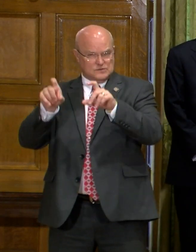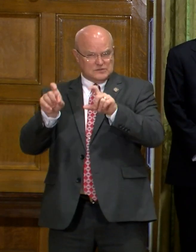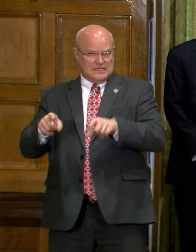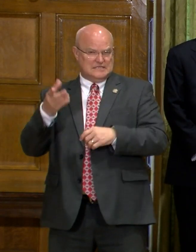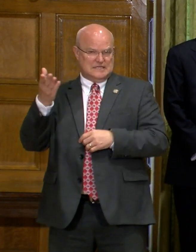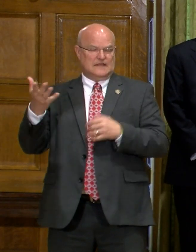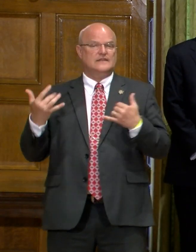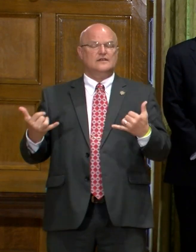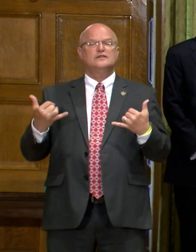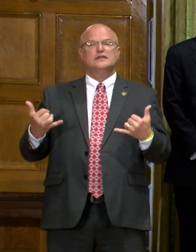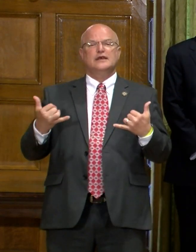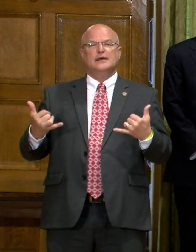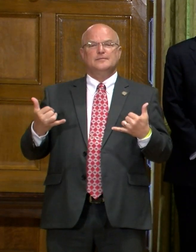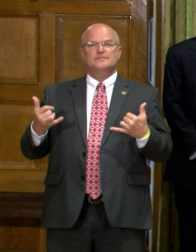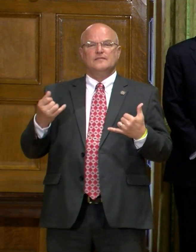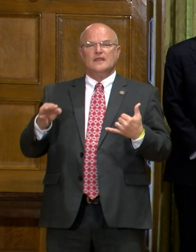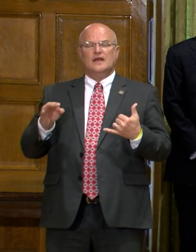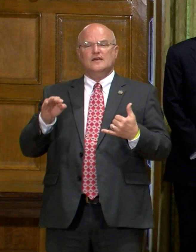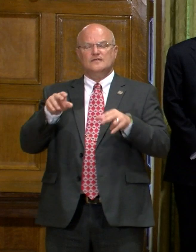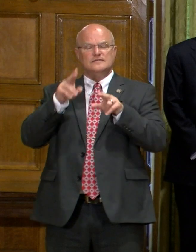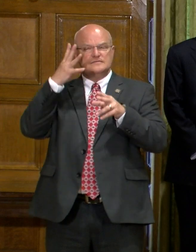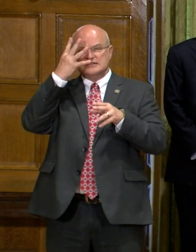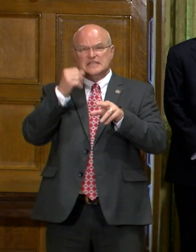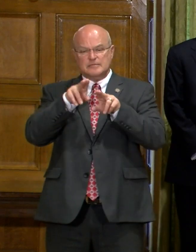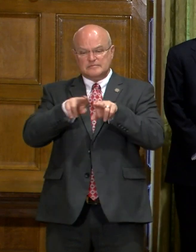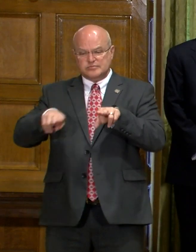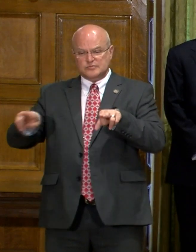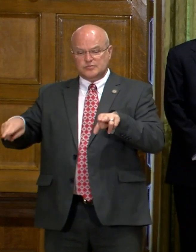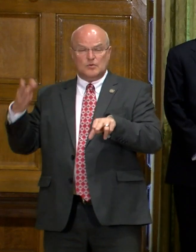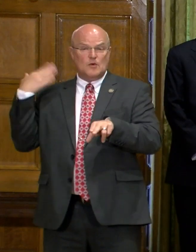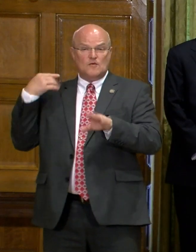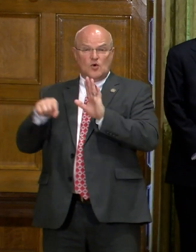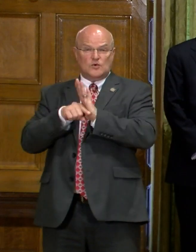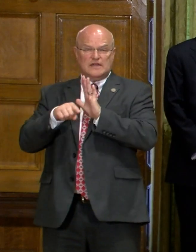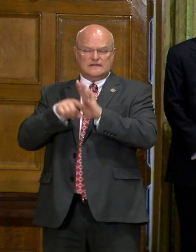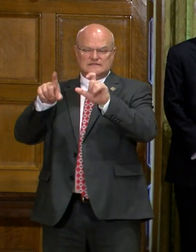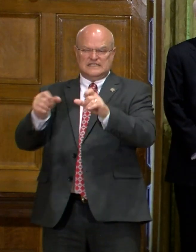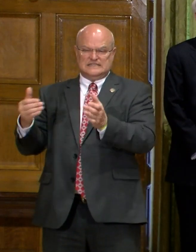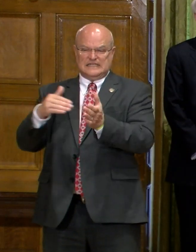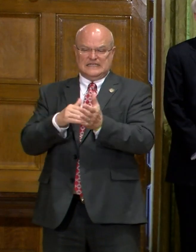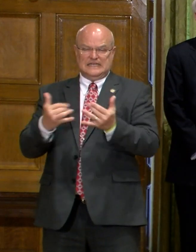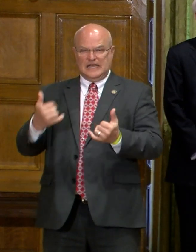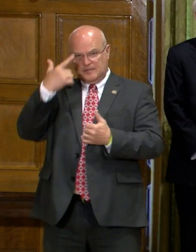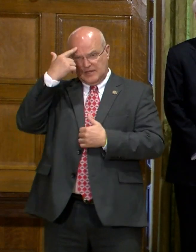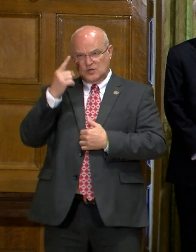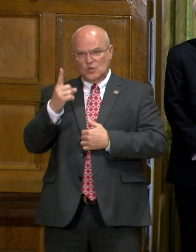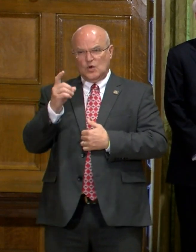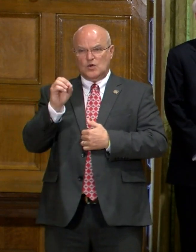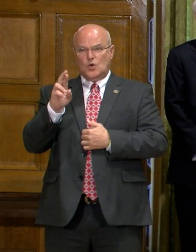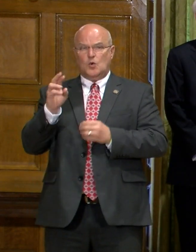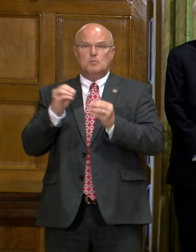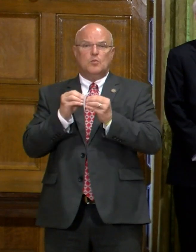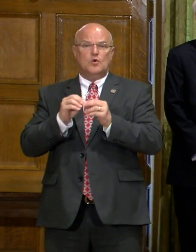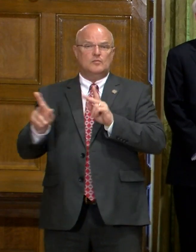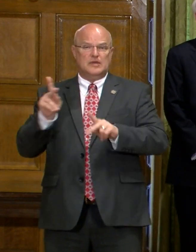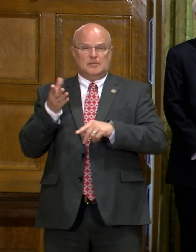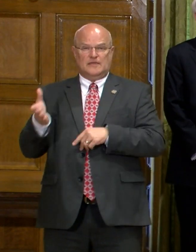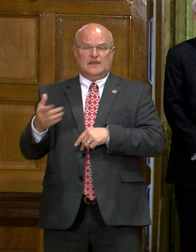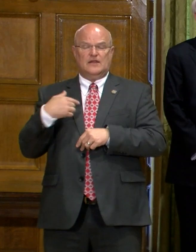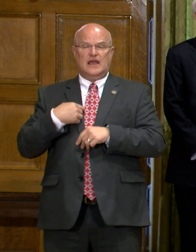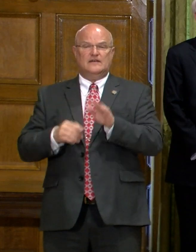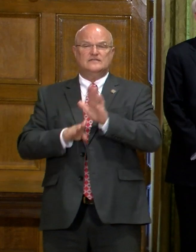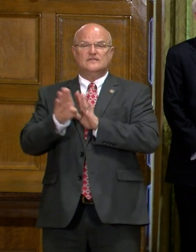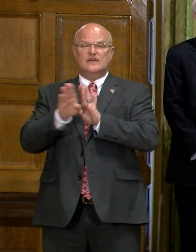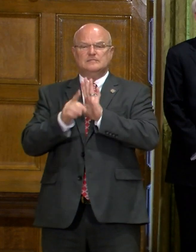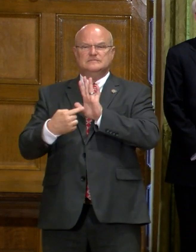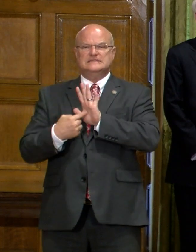testing of barracks that were previously negative because 1 or more individuals have